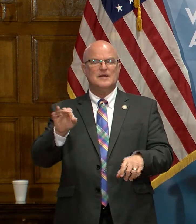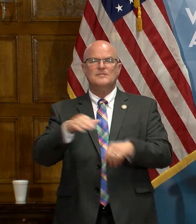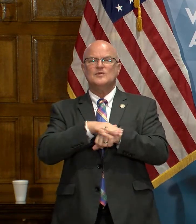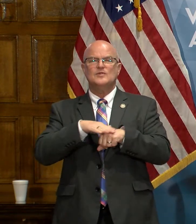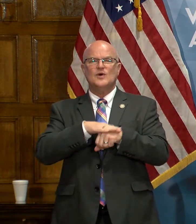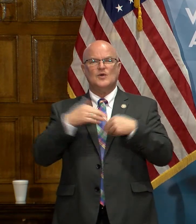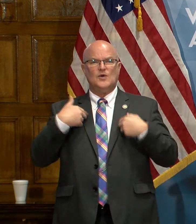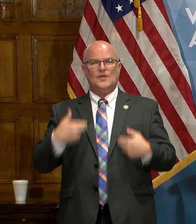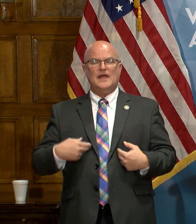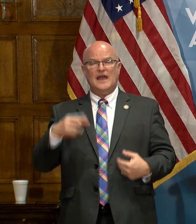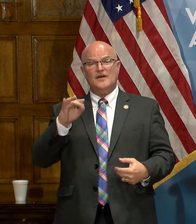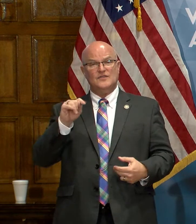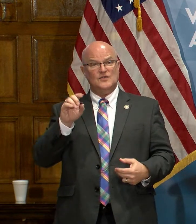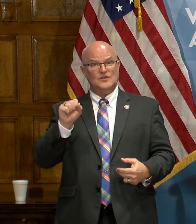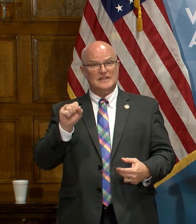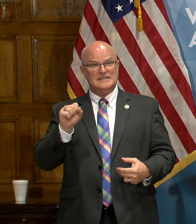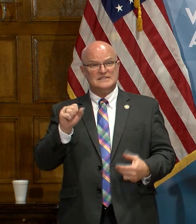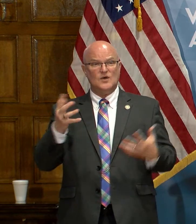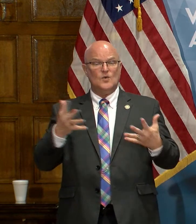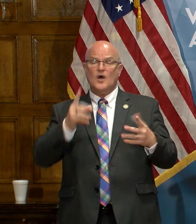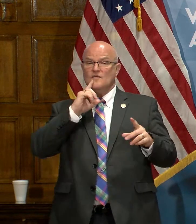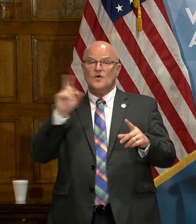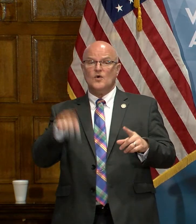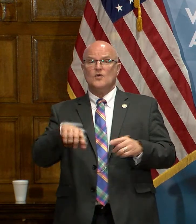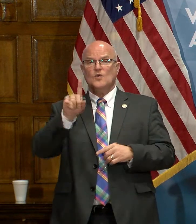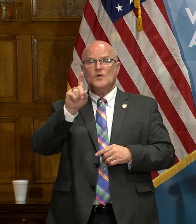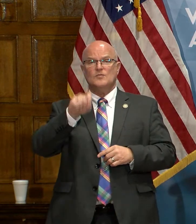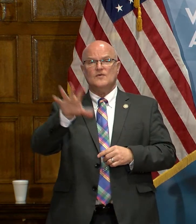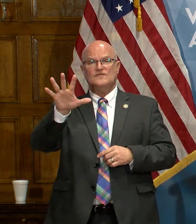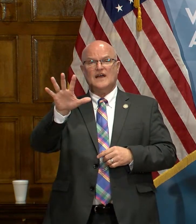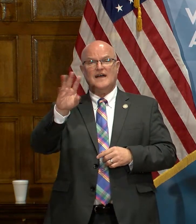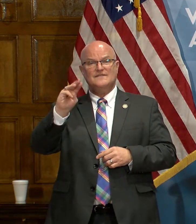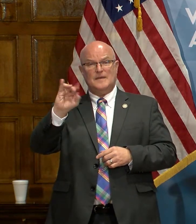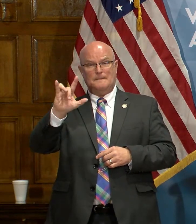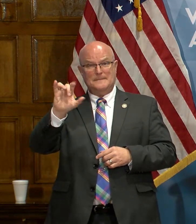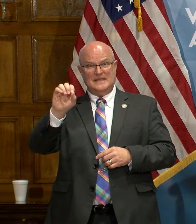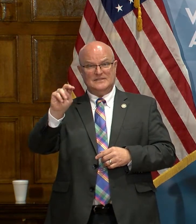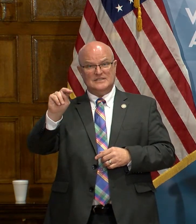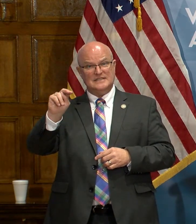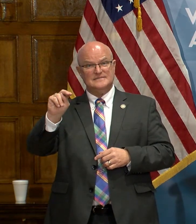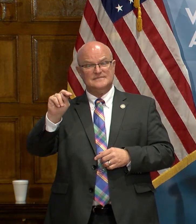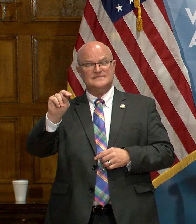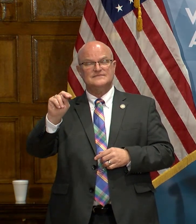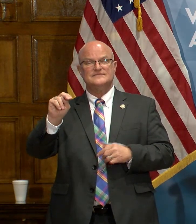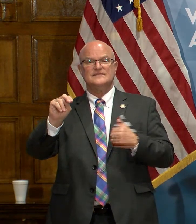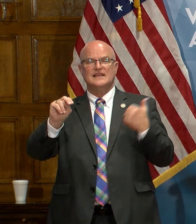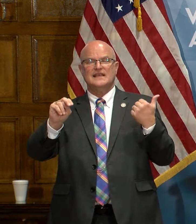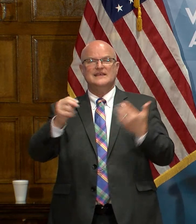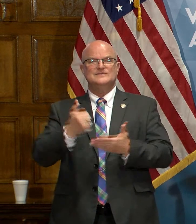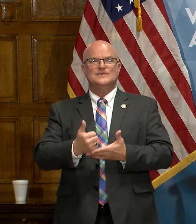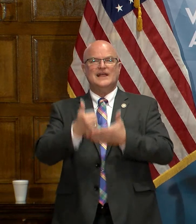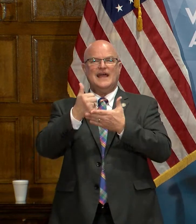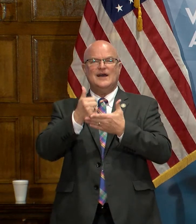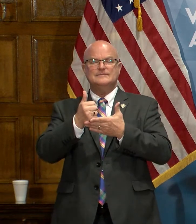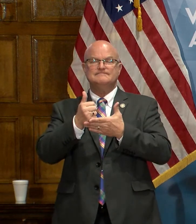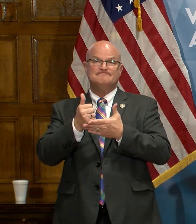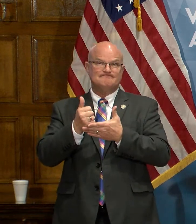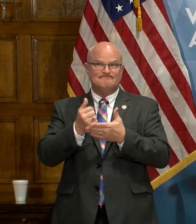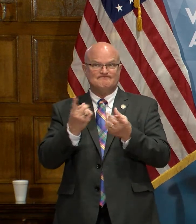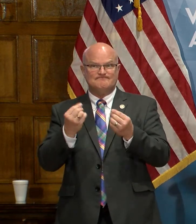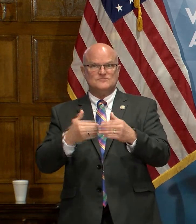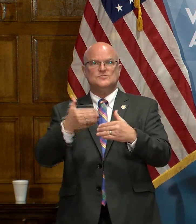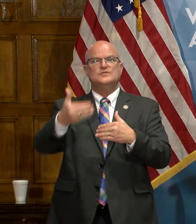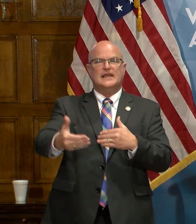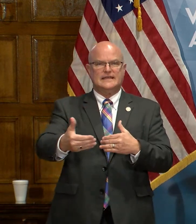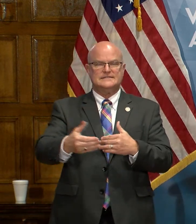local health unit. That's what we've ordered, 1.5 million of these, and that will help guide you as to what you should